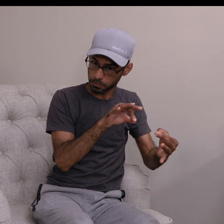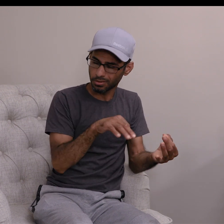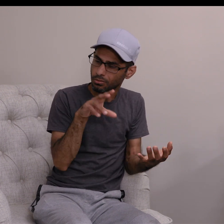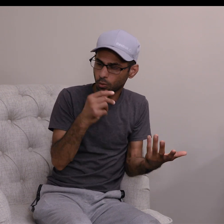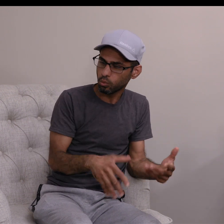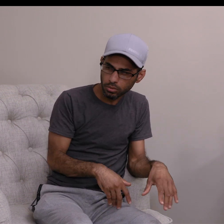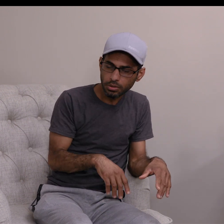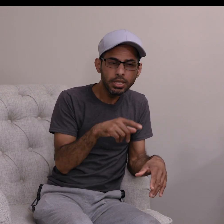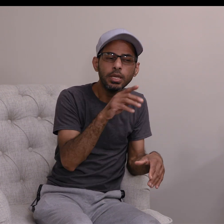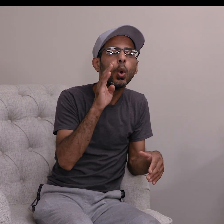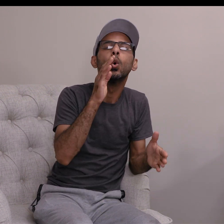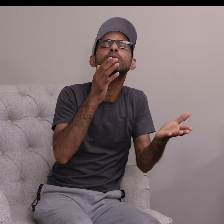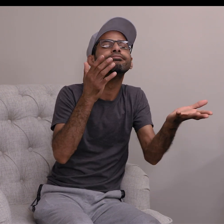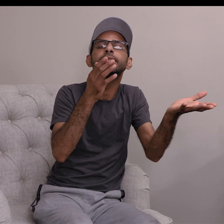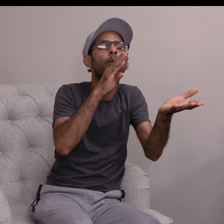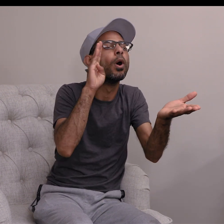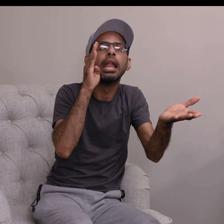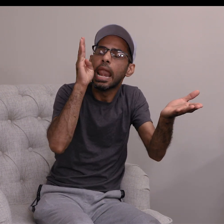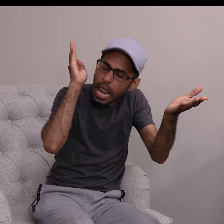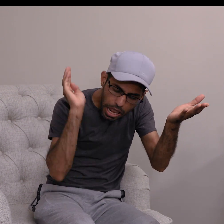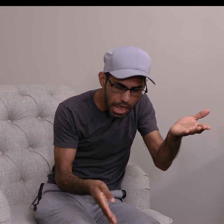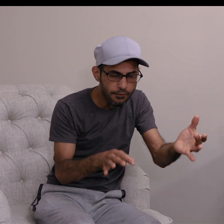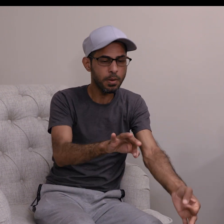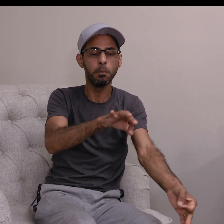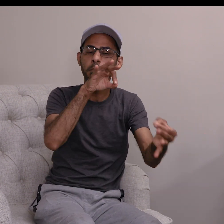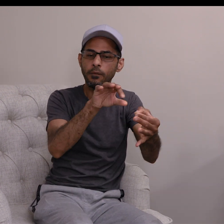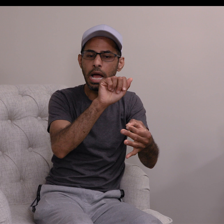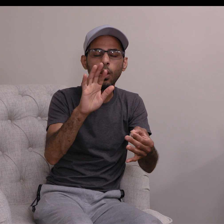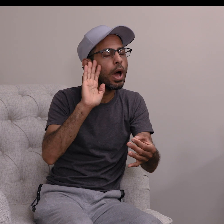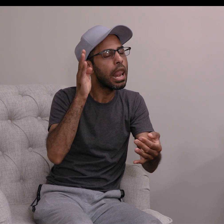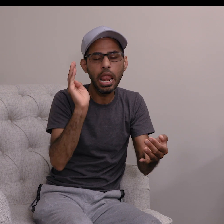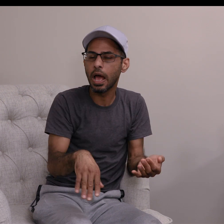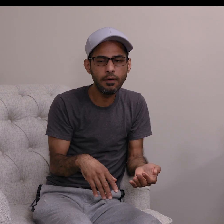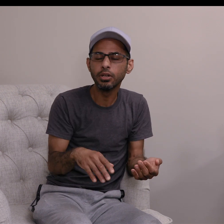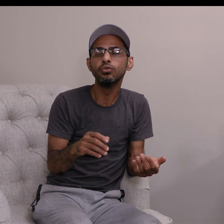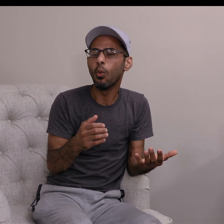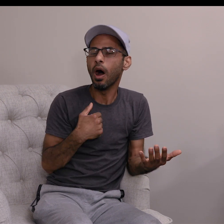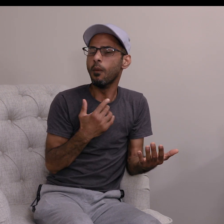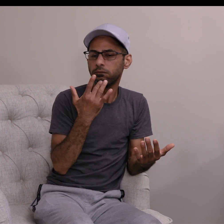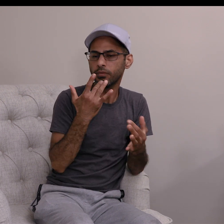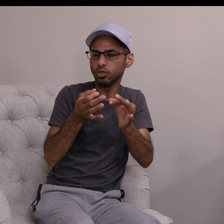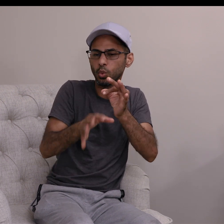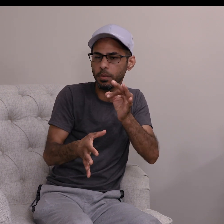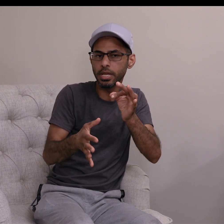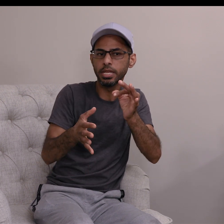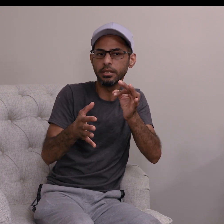written by humans and humans are not perfect. So I know AI will never be perfect. It just won't be. I still